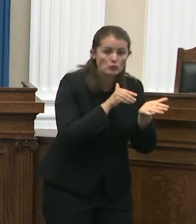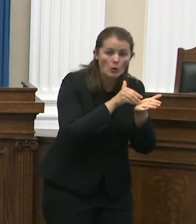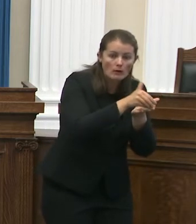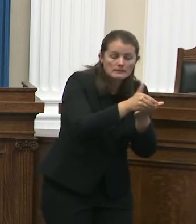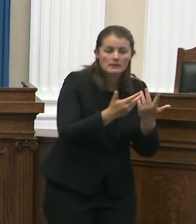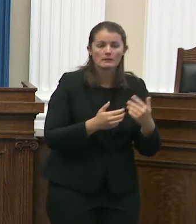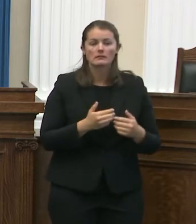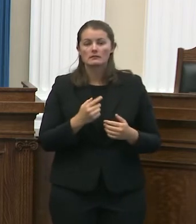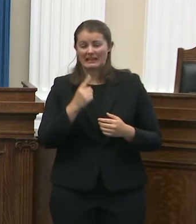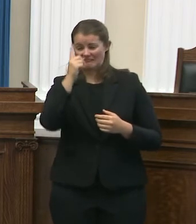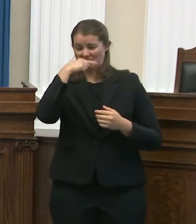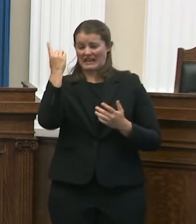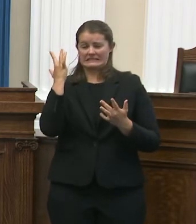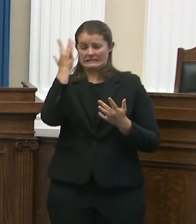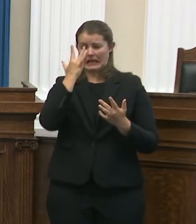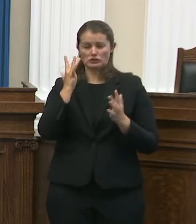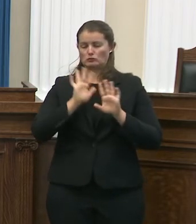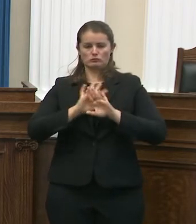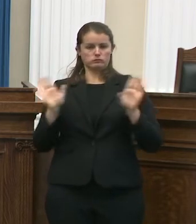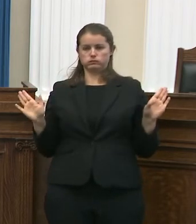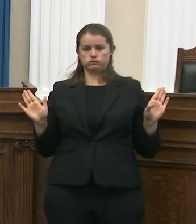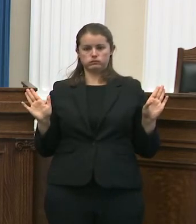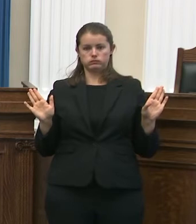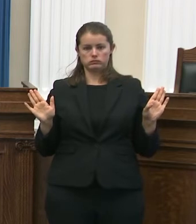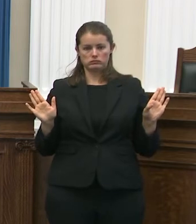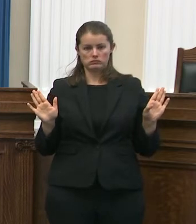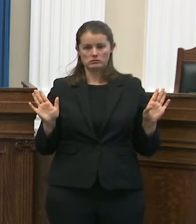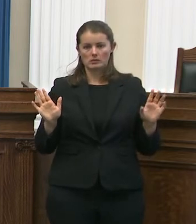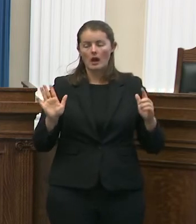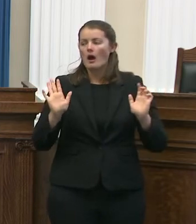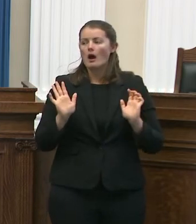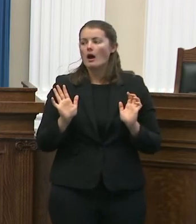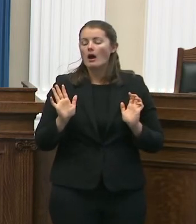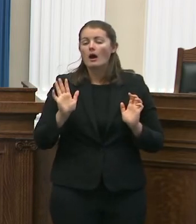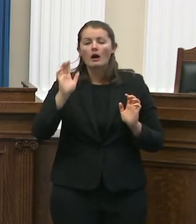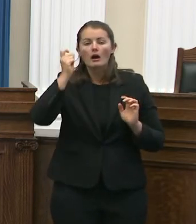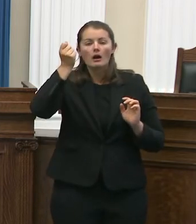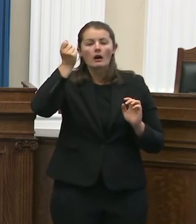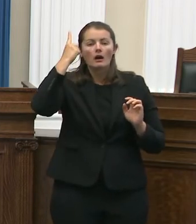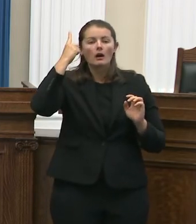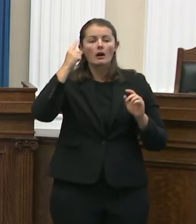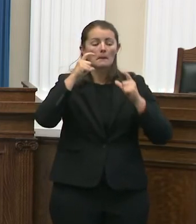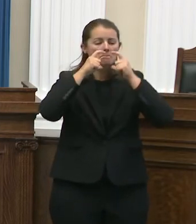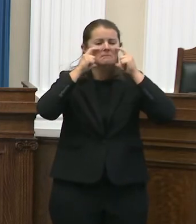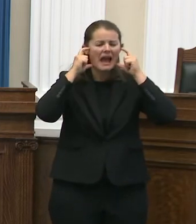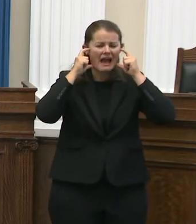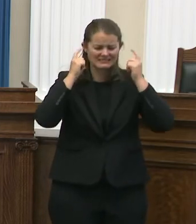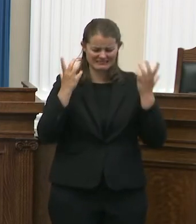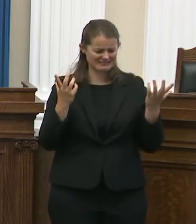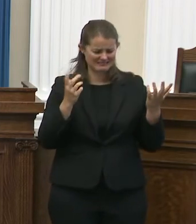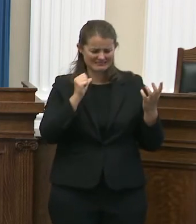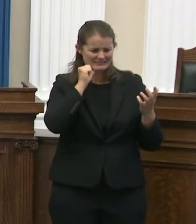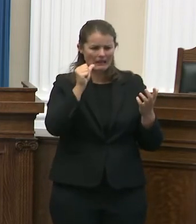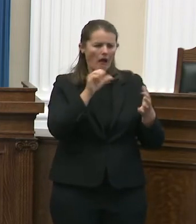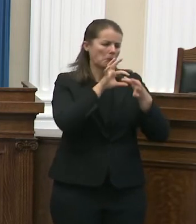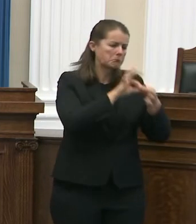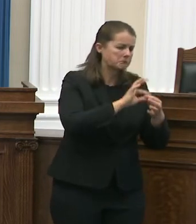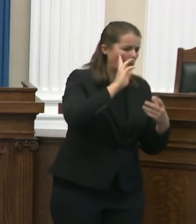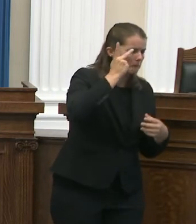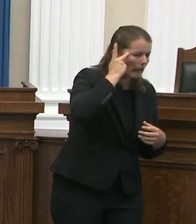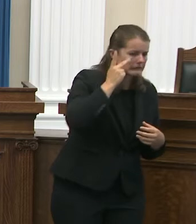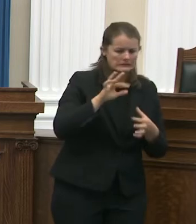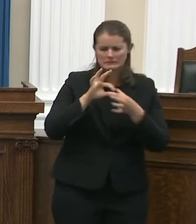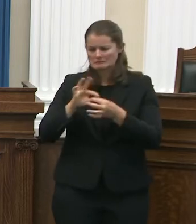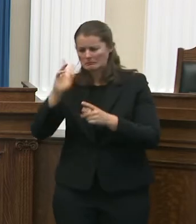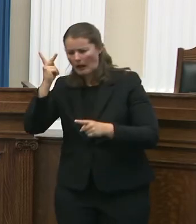faces. And I'm just going to go off script here. Masks are not partisan. They're not political. They're not a